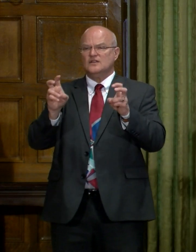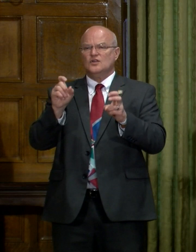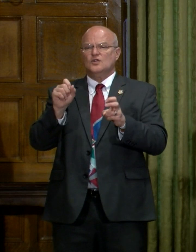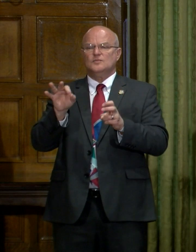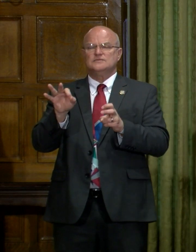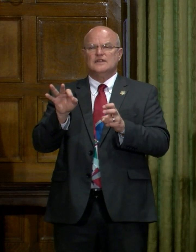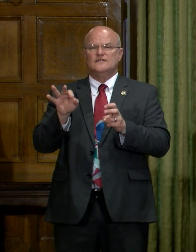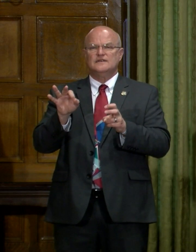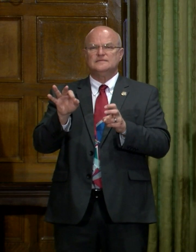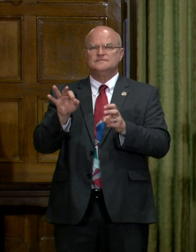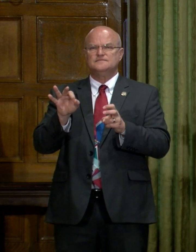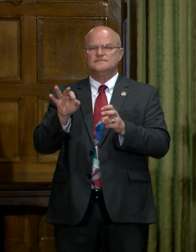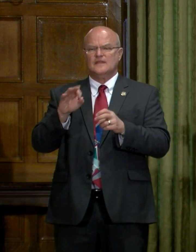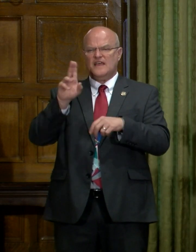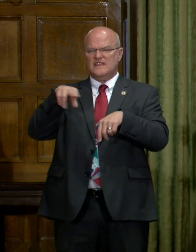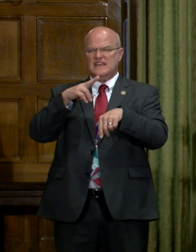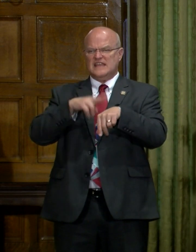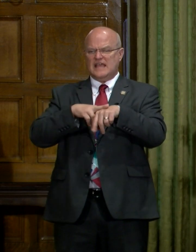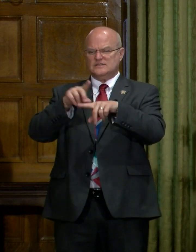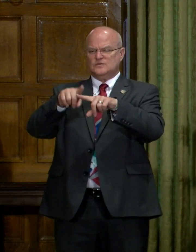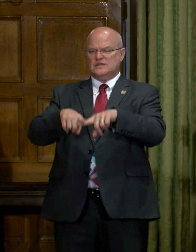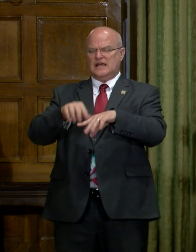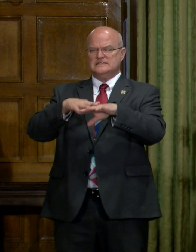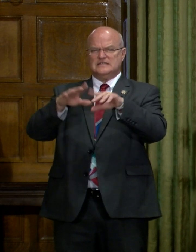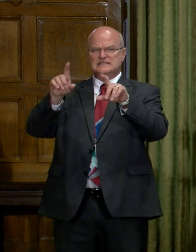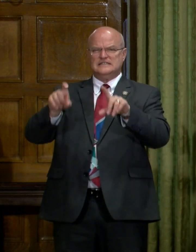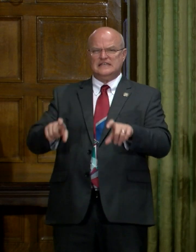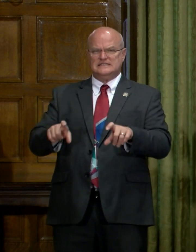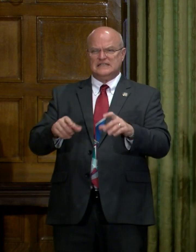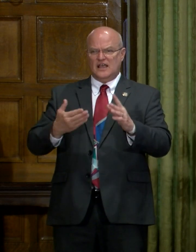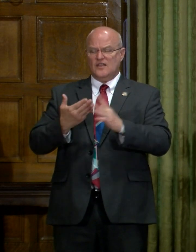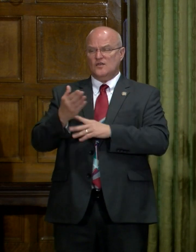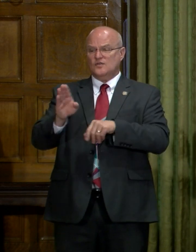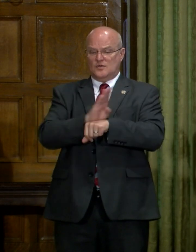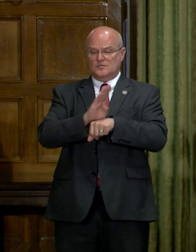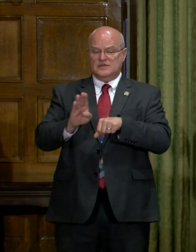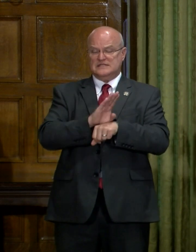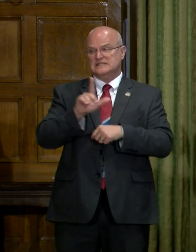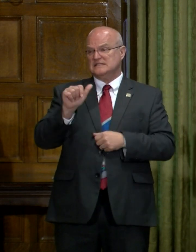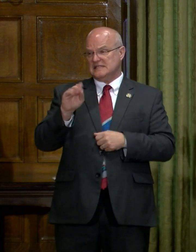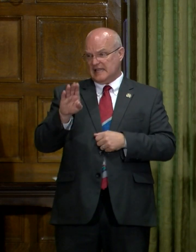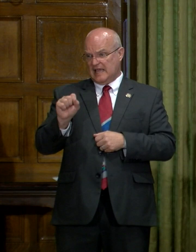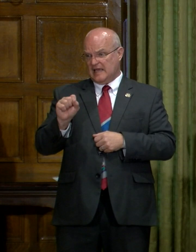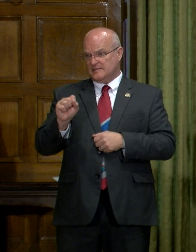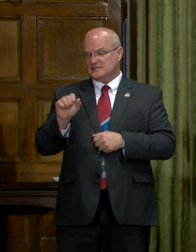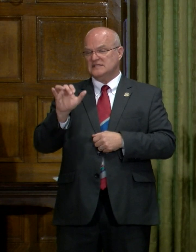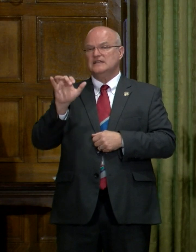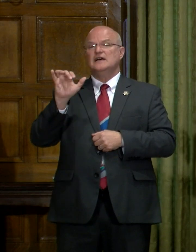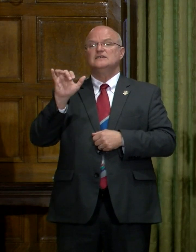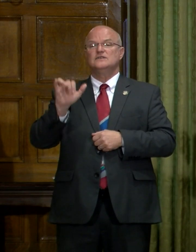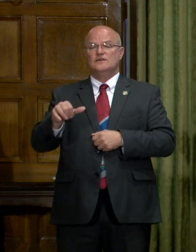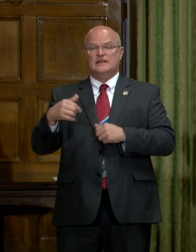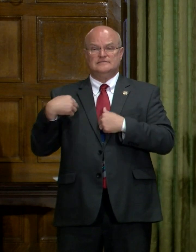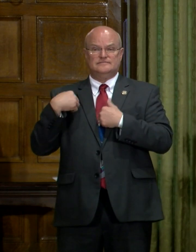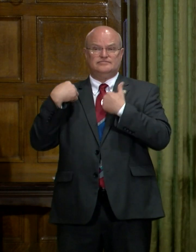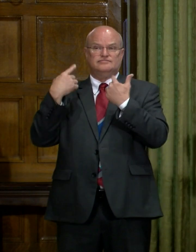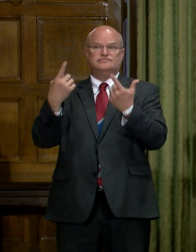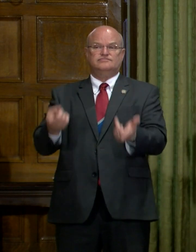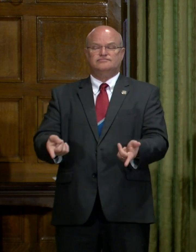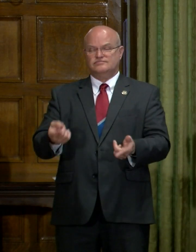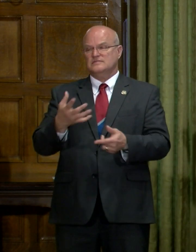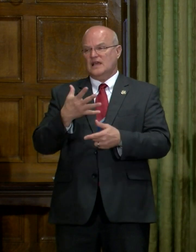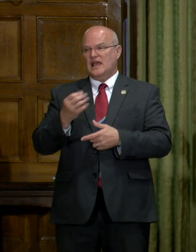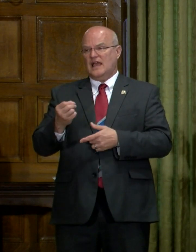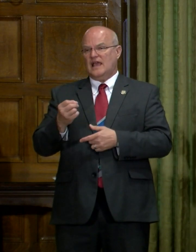the national reliance on testing has been through the commercial labs. And so that has been their pattern,